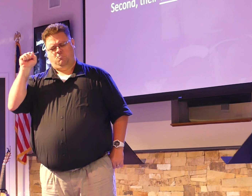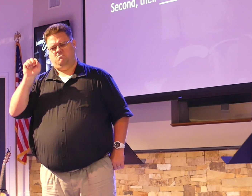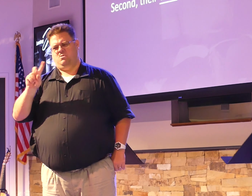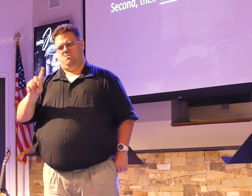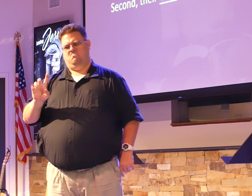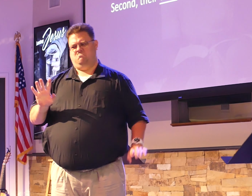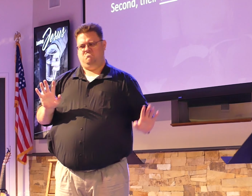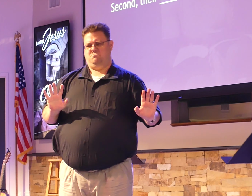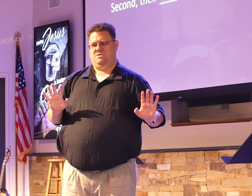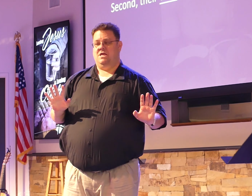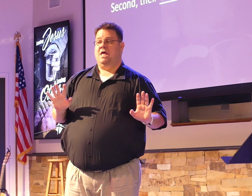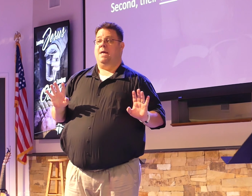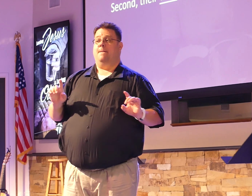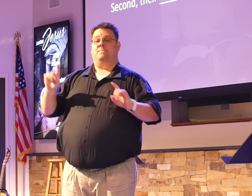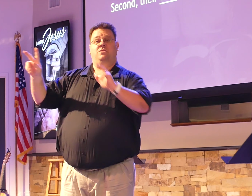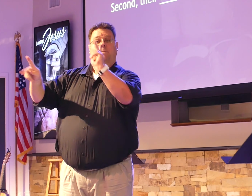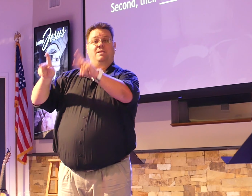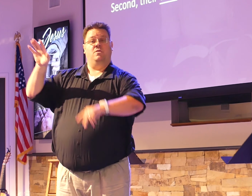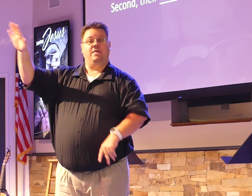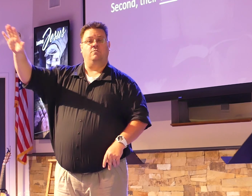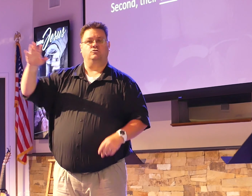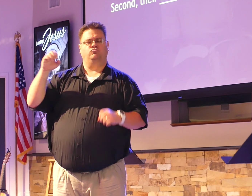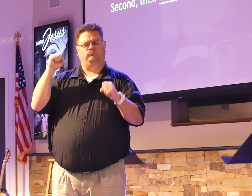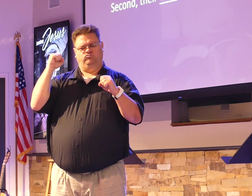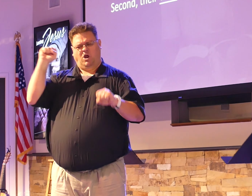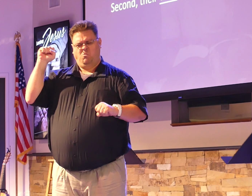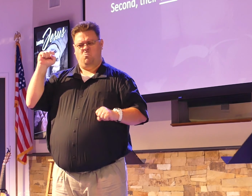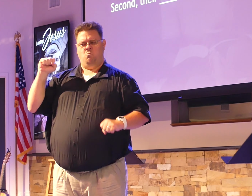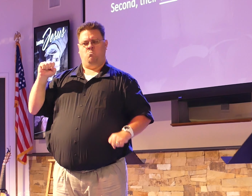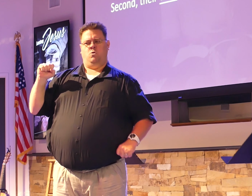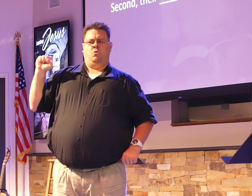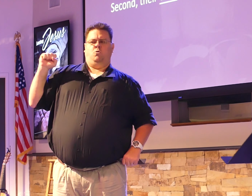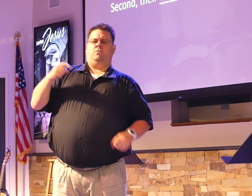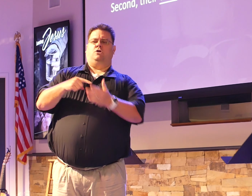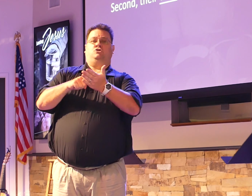But they were very stubborn, and you had to show them before they would believe you.